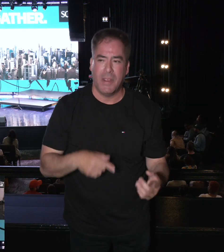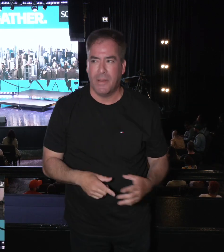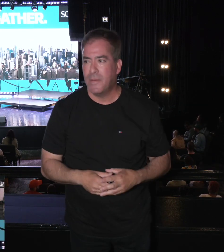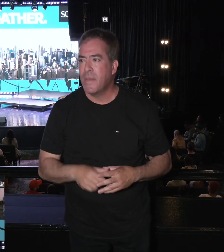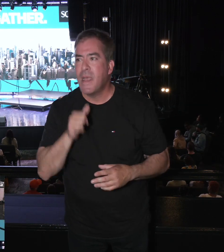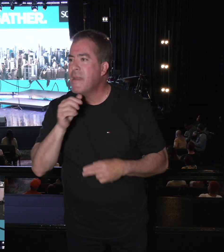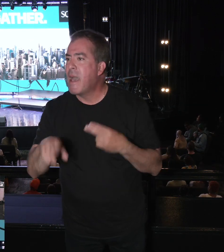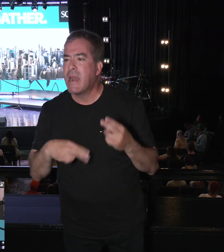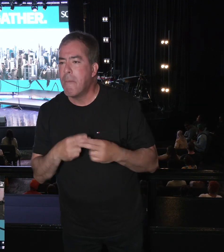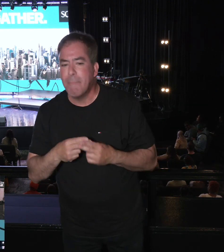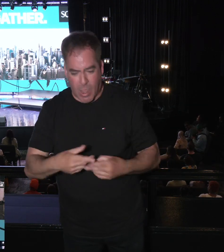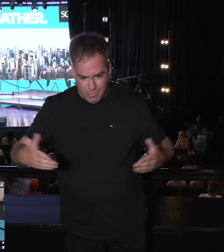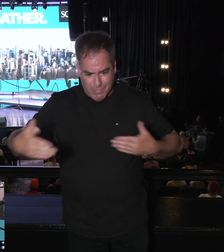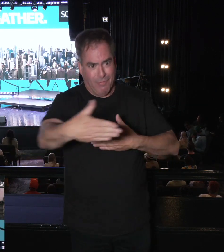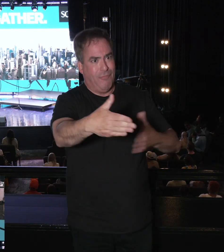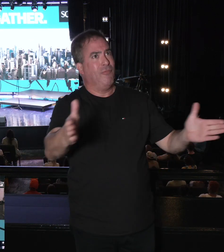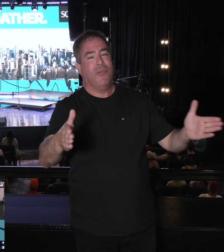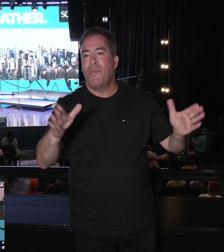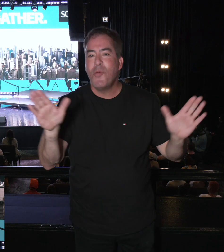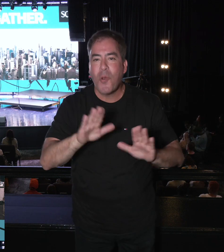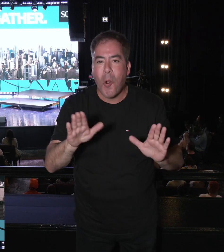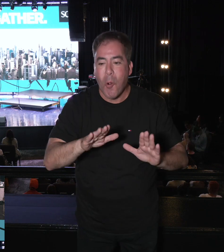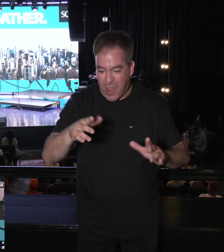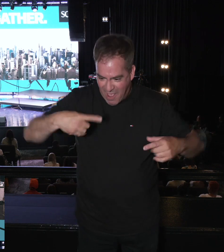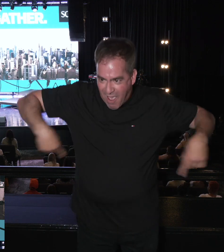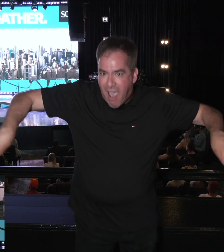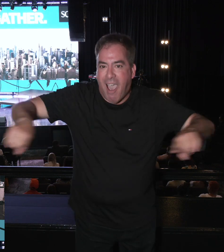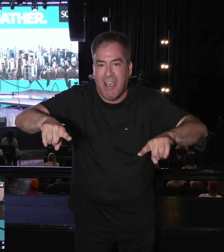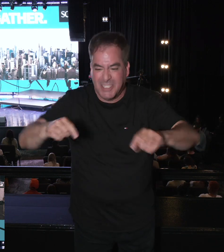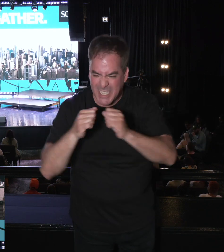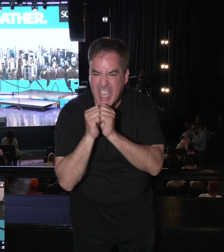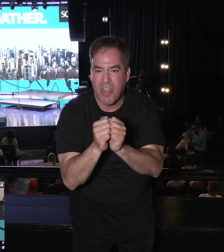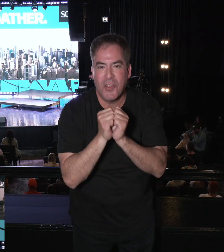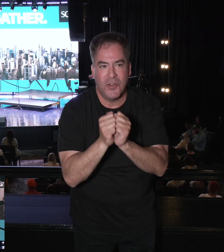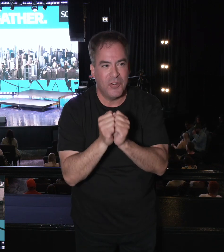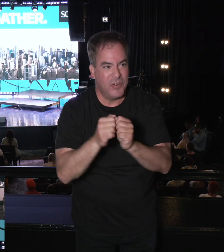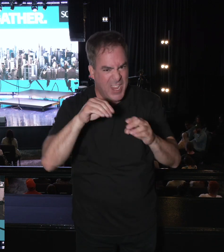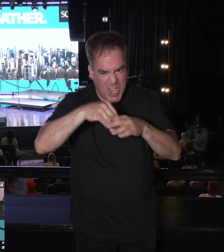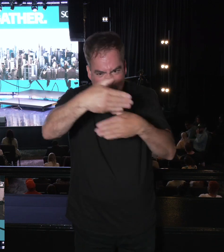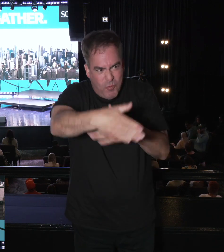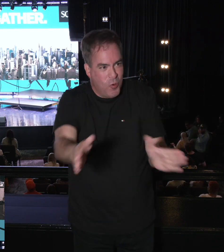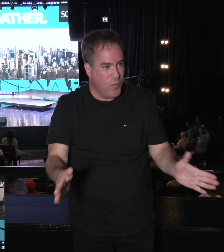It's not about four walls. It's us gathering in the four walls.